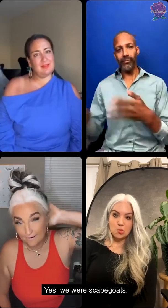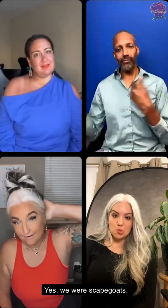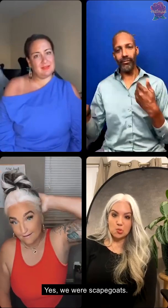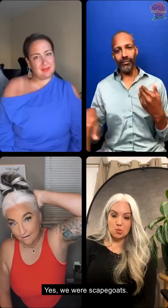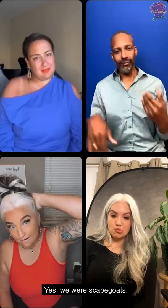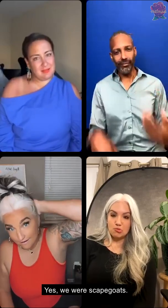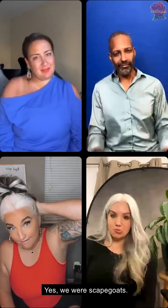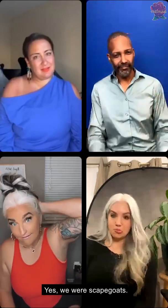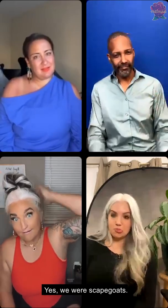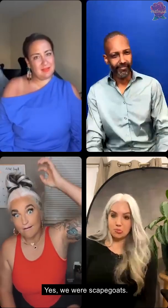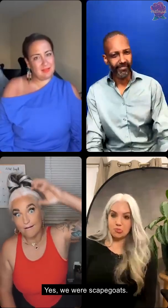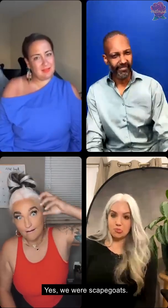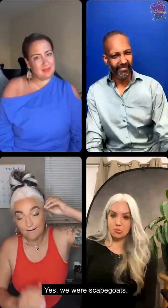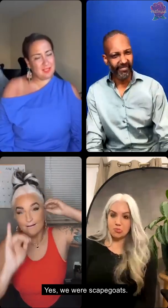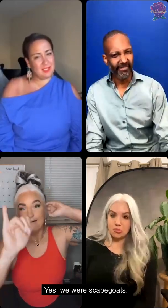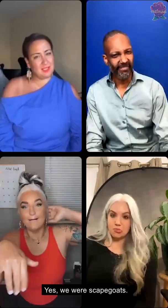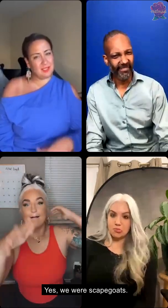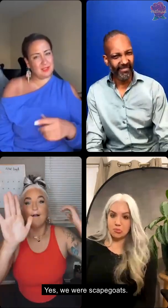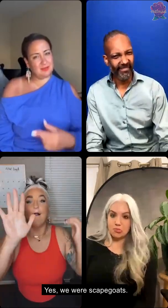scapegoats.